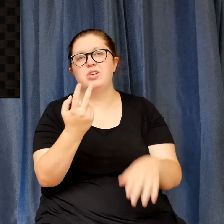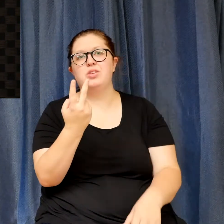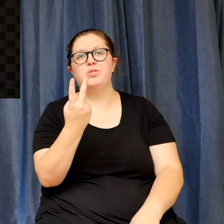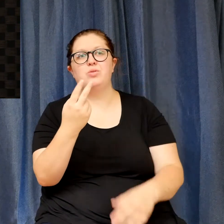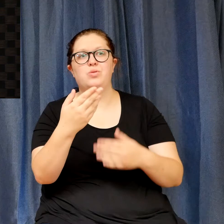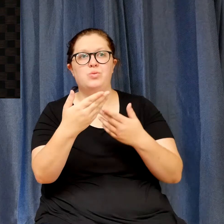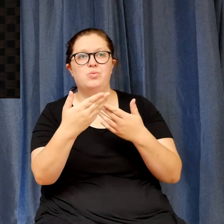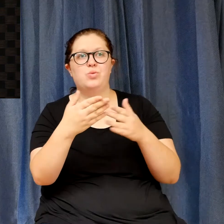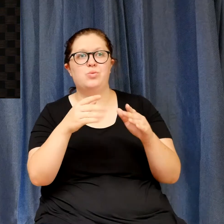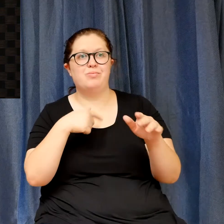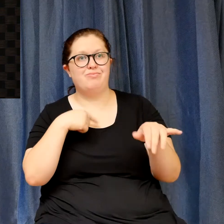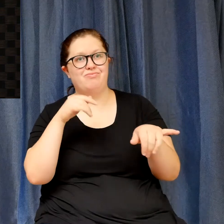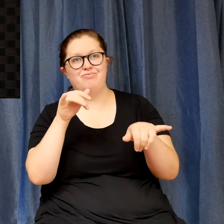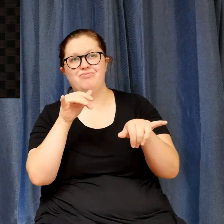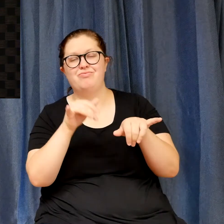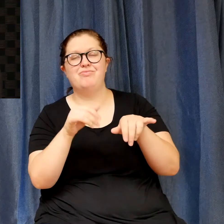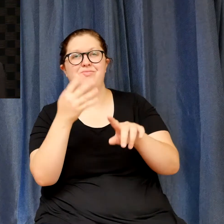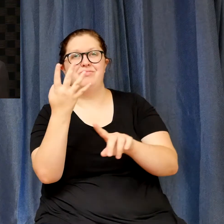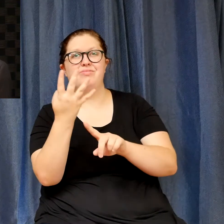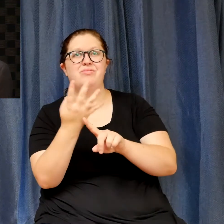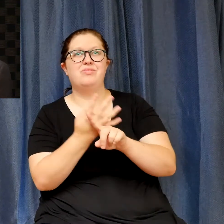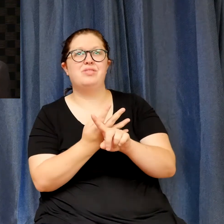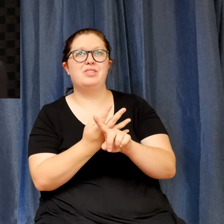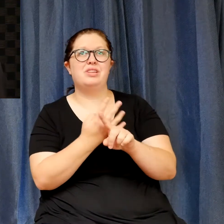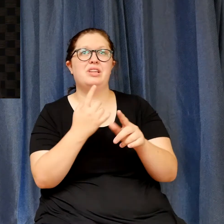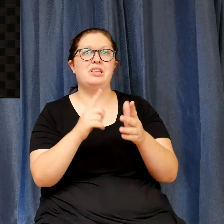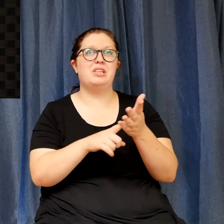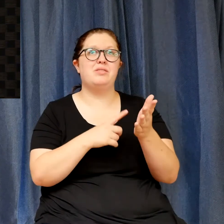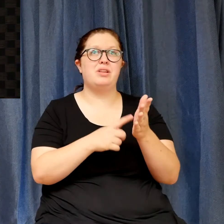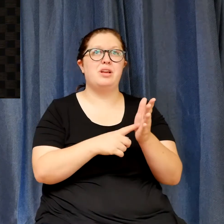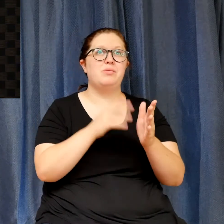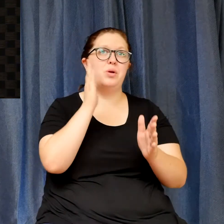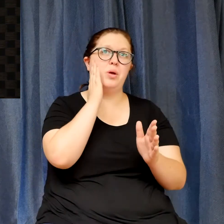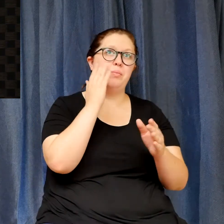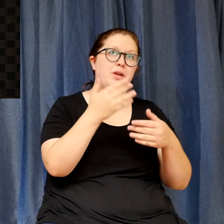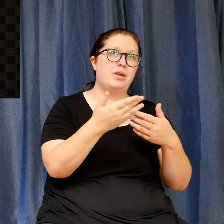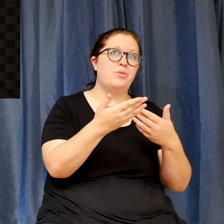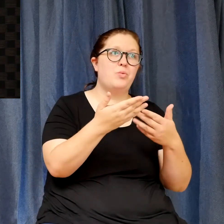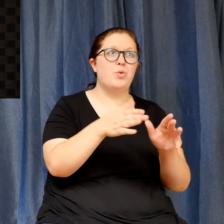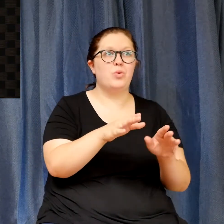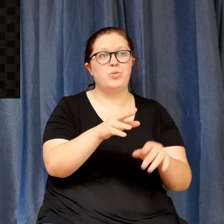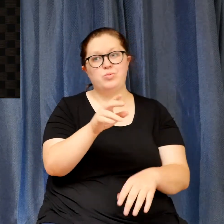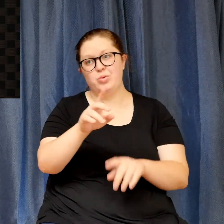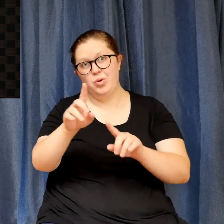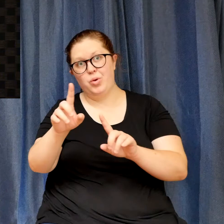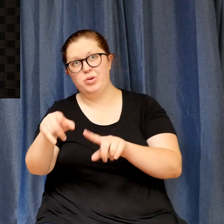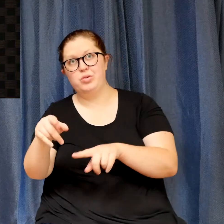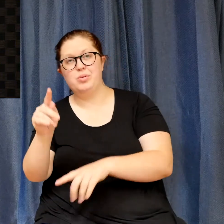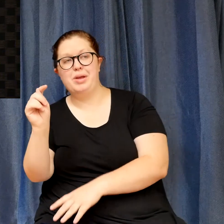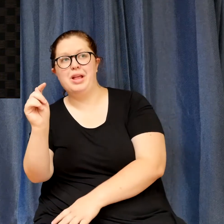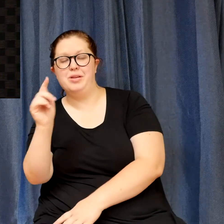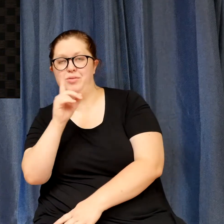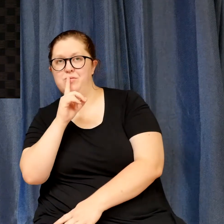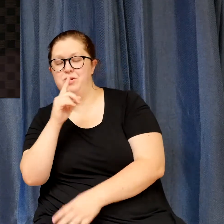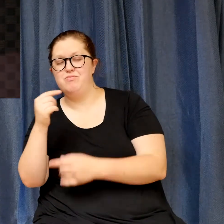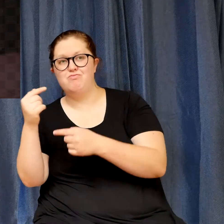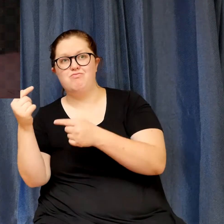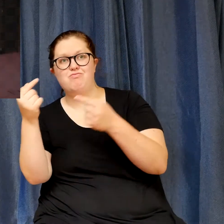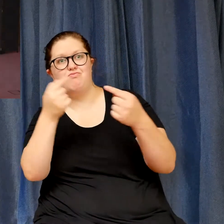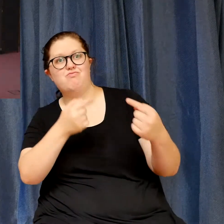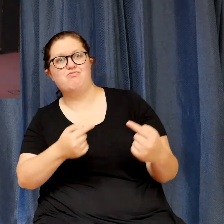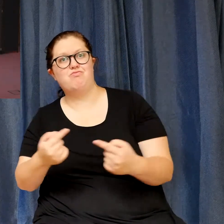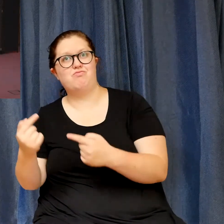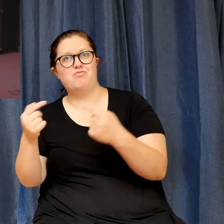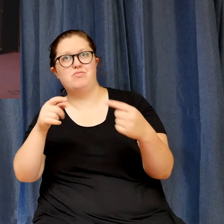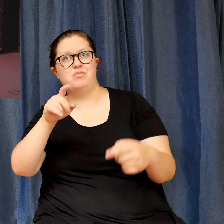saw most of the time for 4 months. And sometimes getting from one to the other was quite the struggle. And I had to